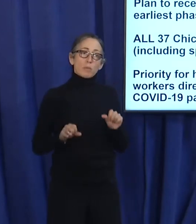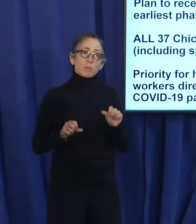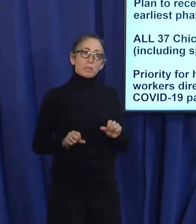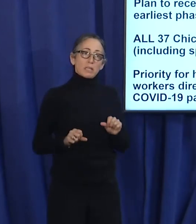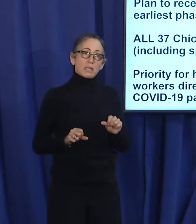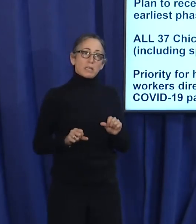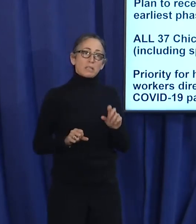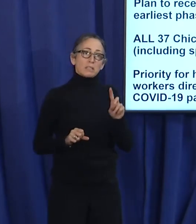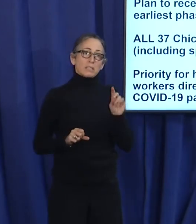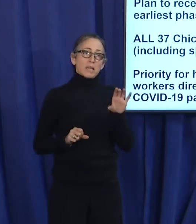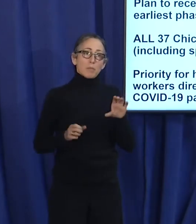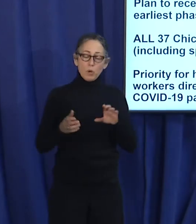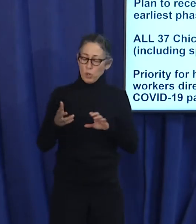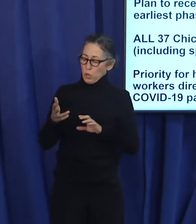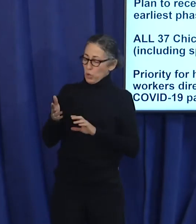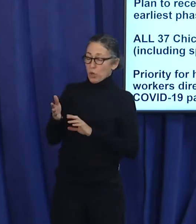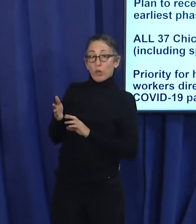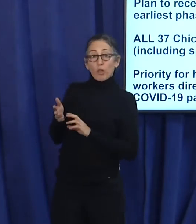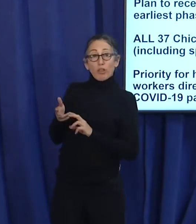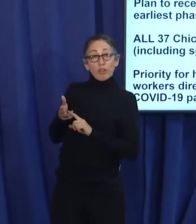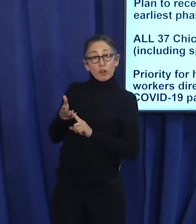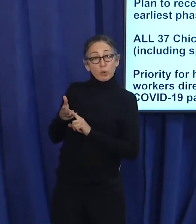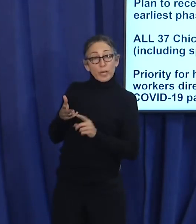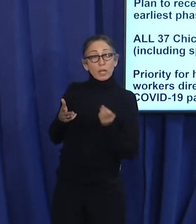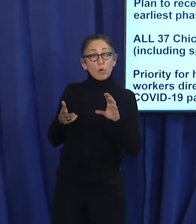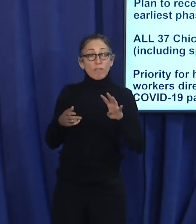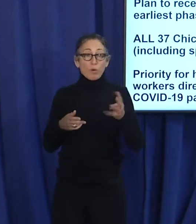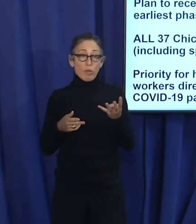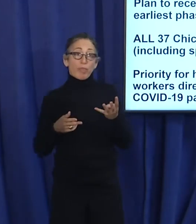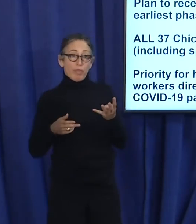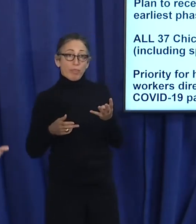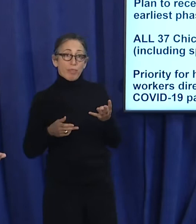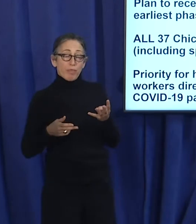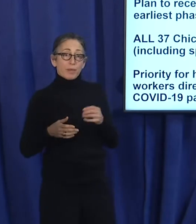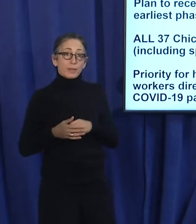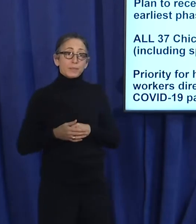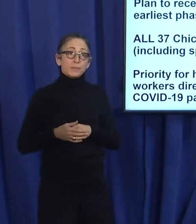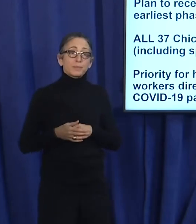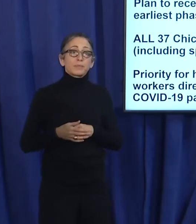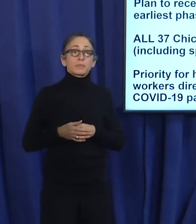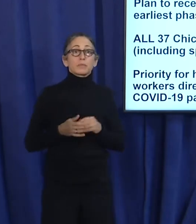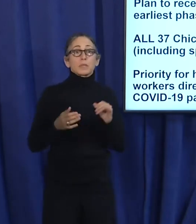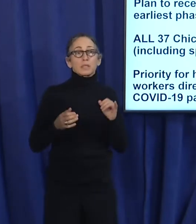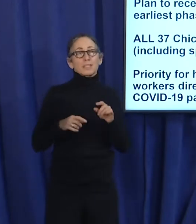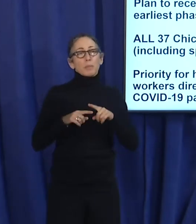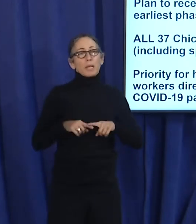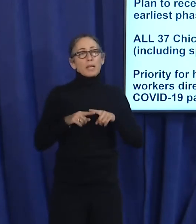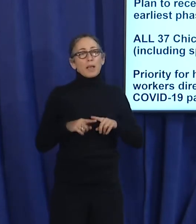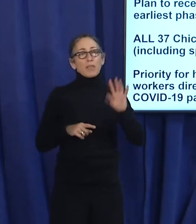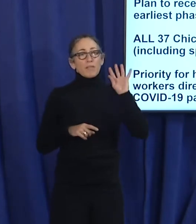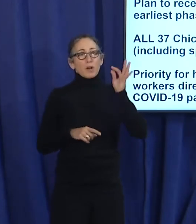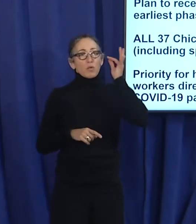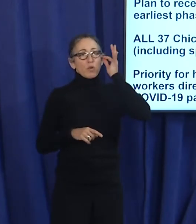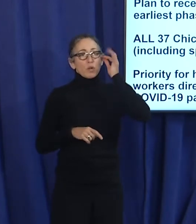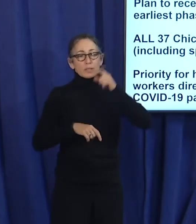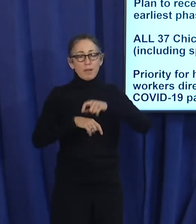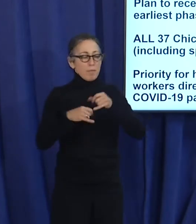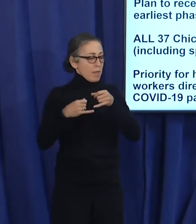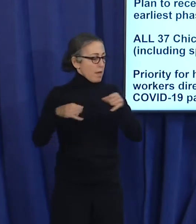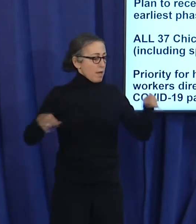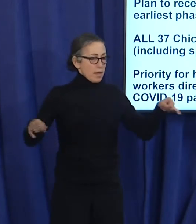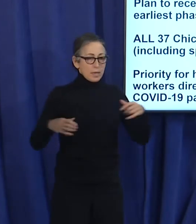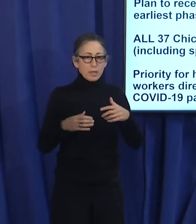of December, possibly the 4th week of December, again, depending how the federal timeline plays out, which